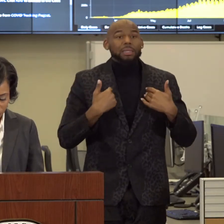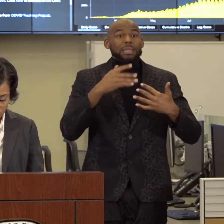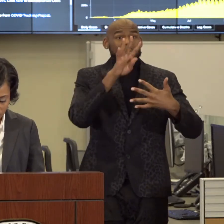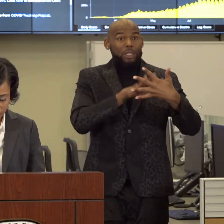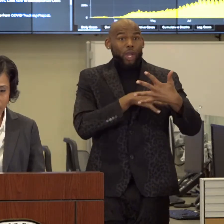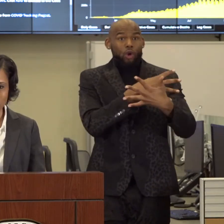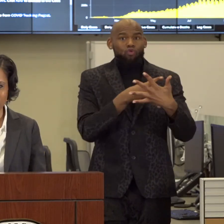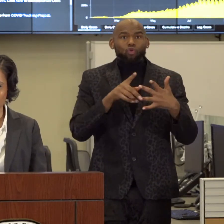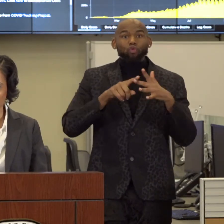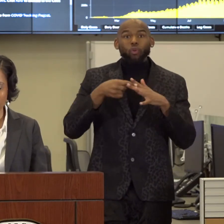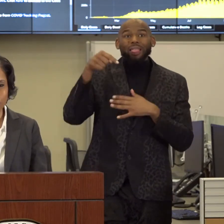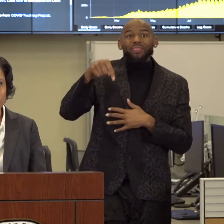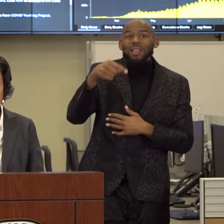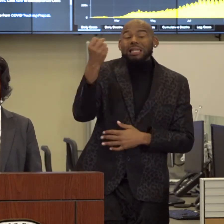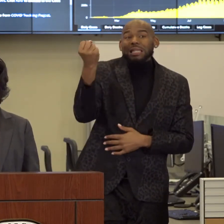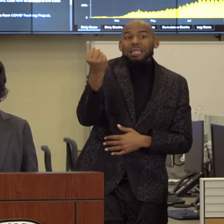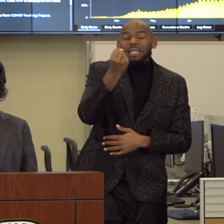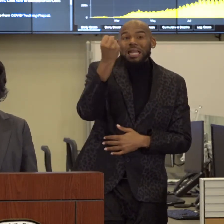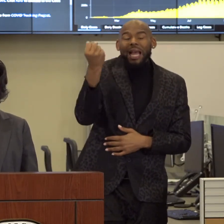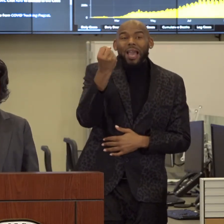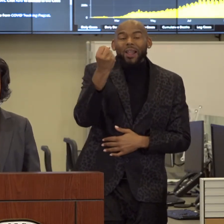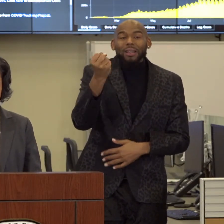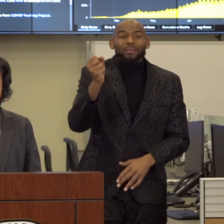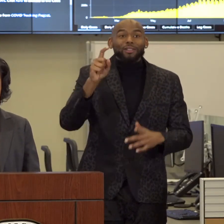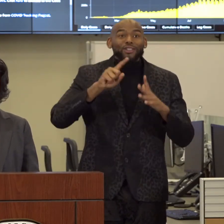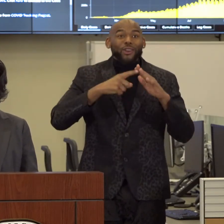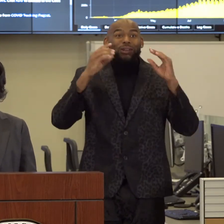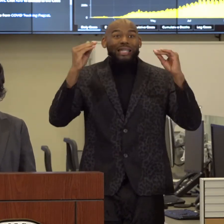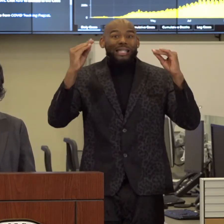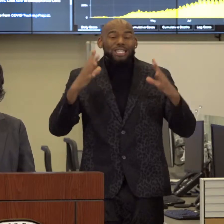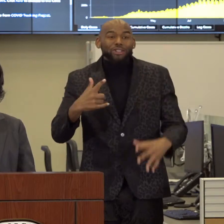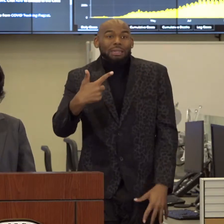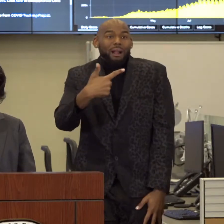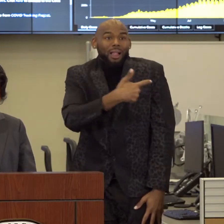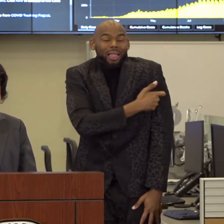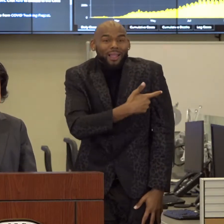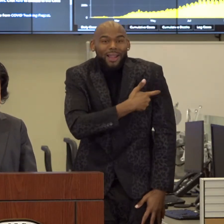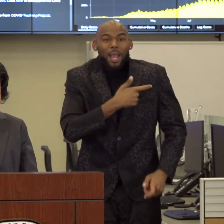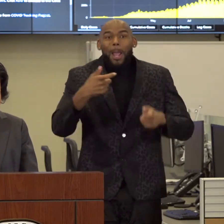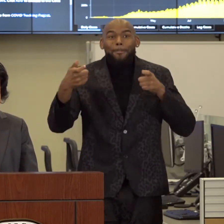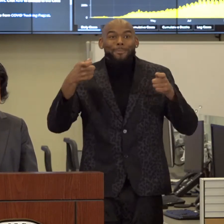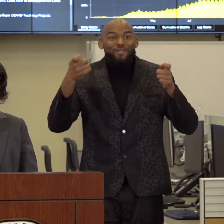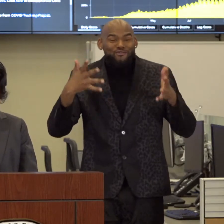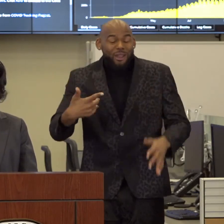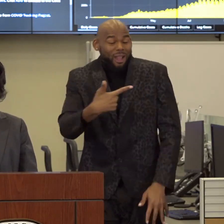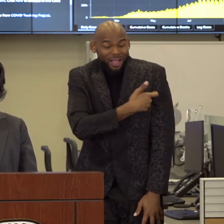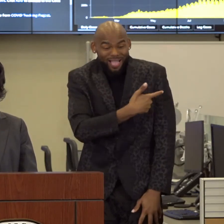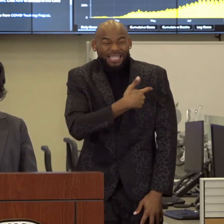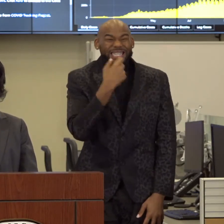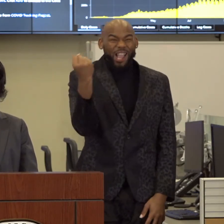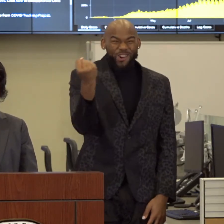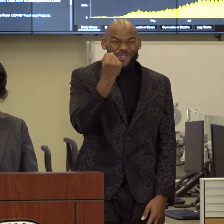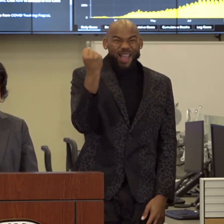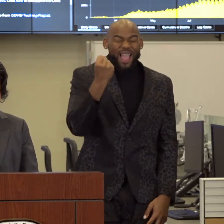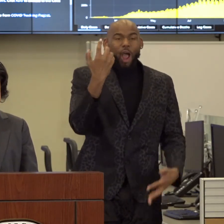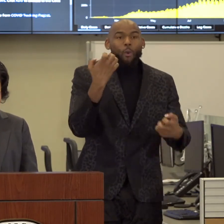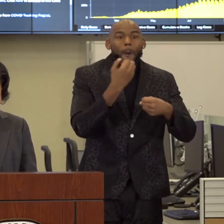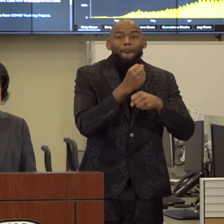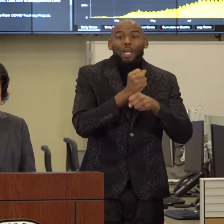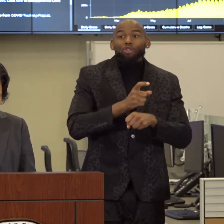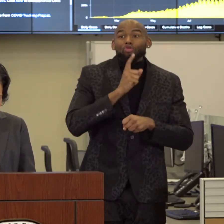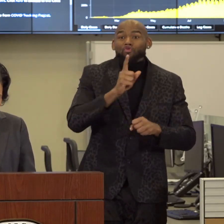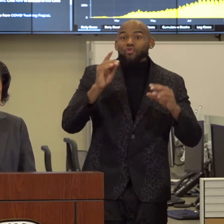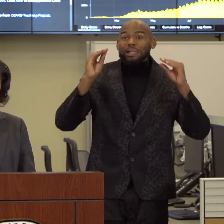begin this Saturday. We'll begin putting needles in the arms of teachers and administrators on Saturday, and we want to ensure our